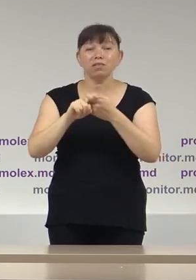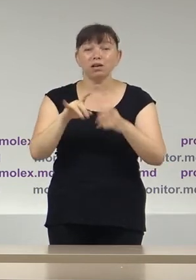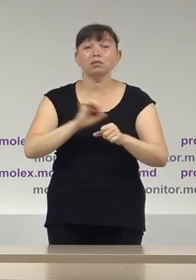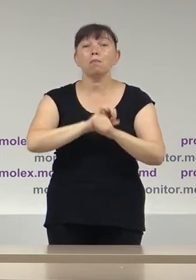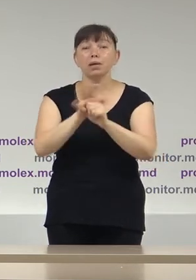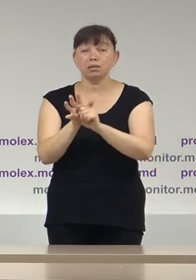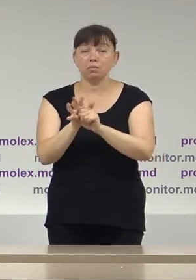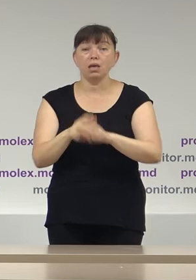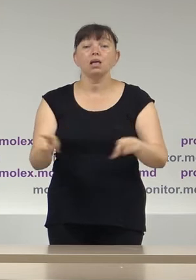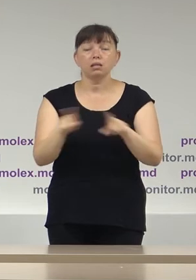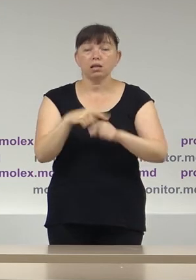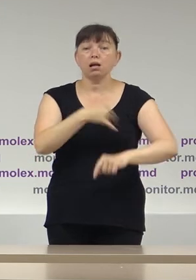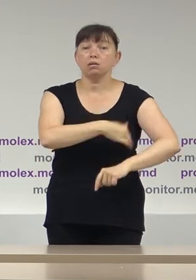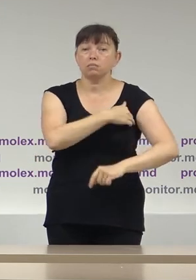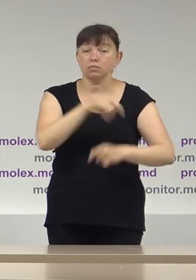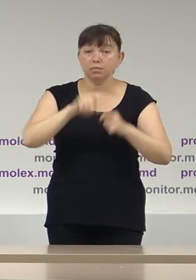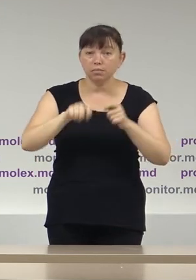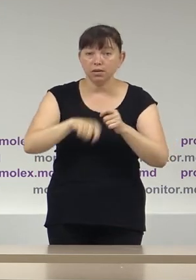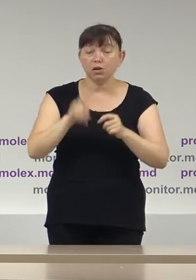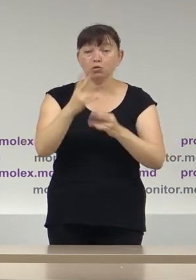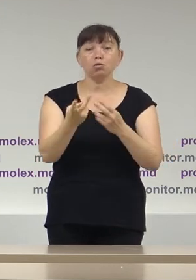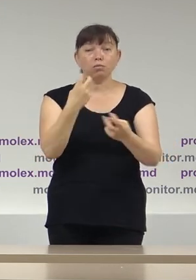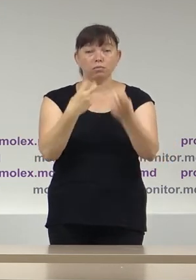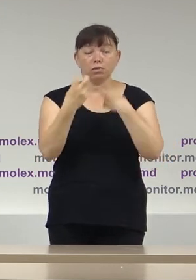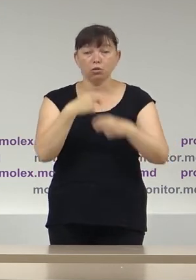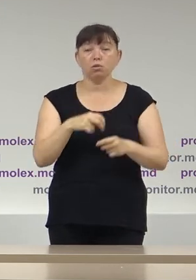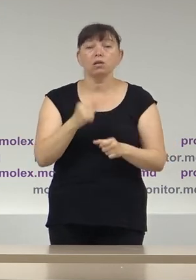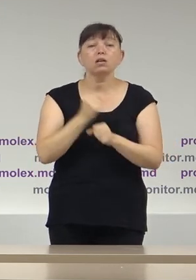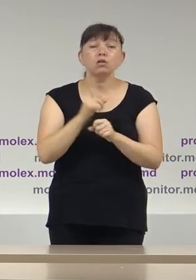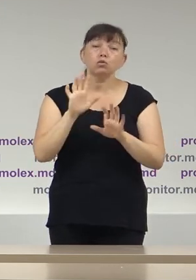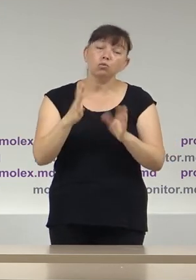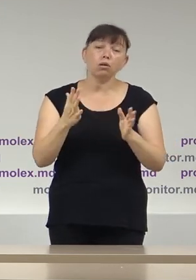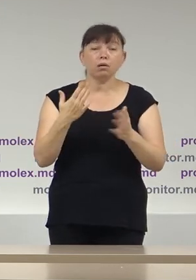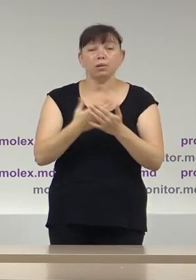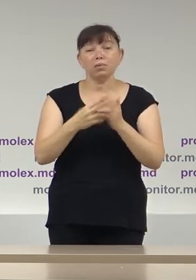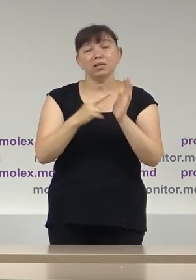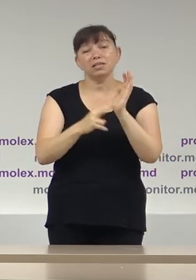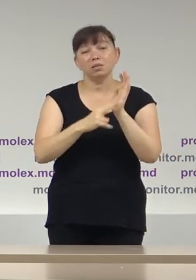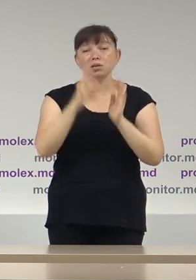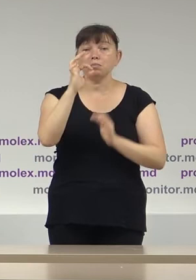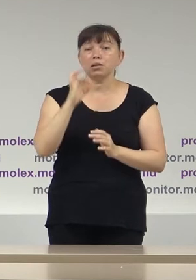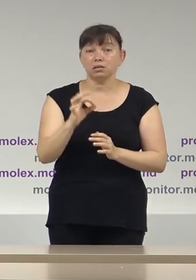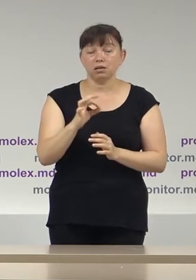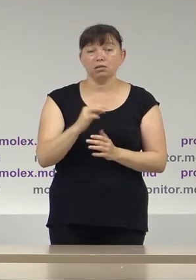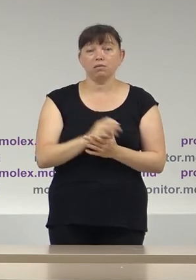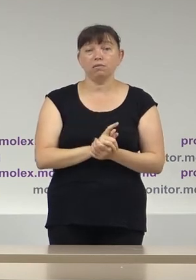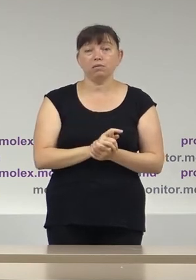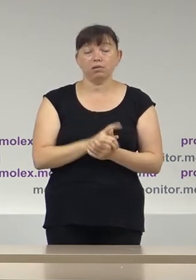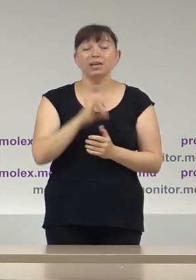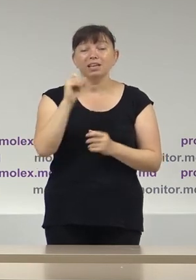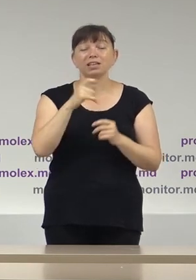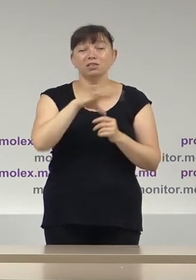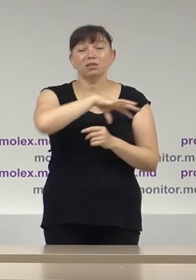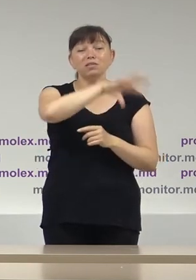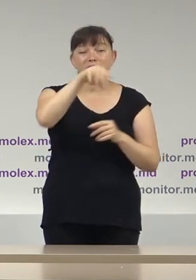found that lower electoral bodies do not comply with anti-epidemic measures, so the body temperature of visitors is taken